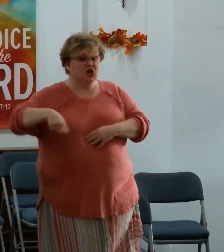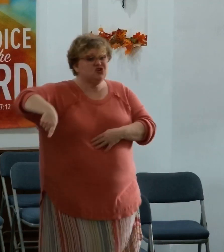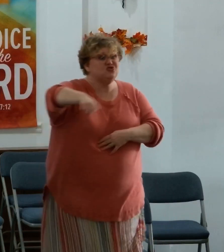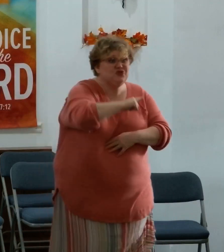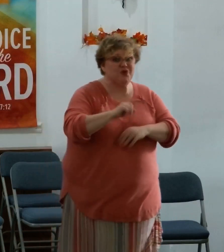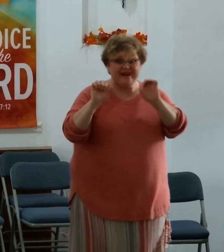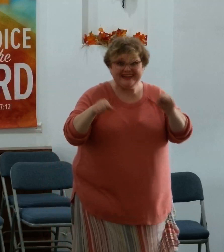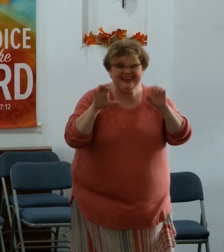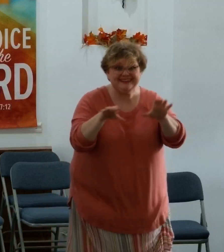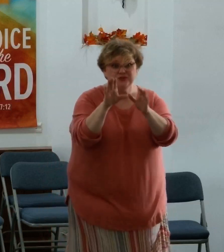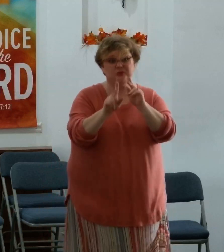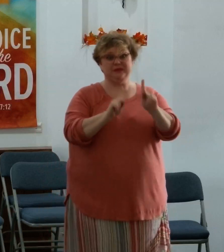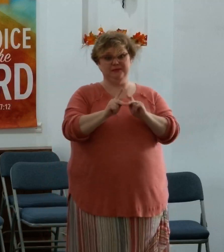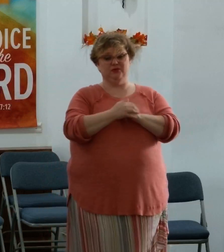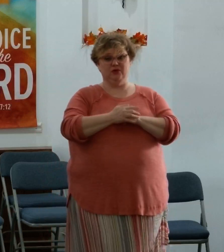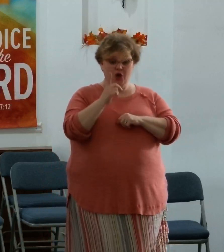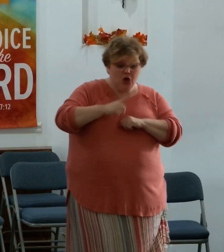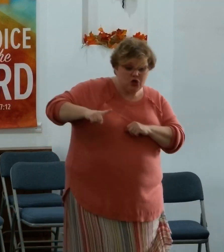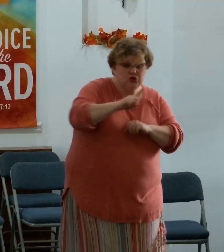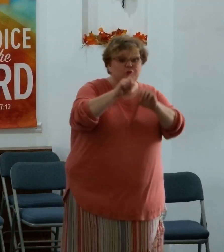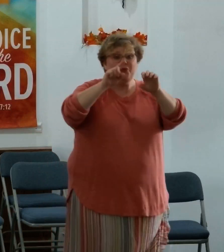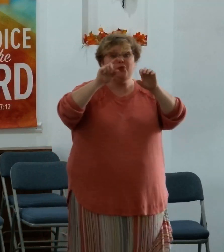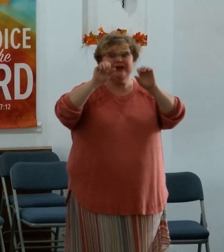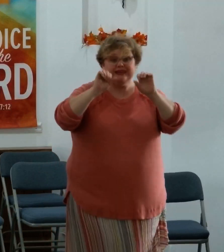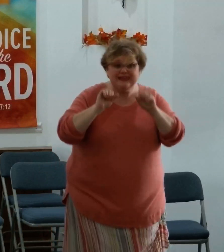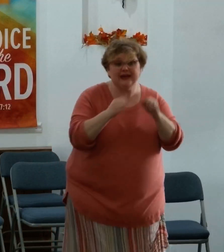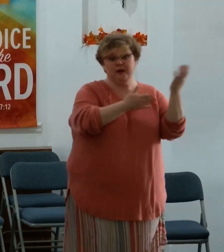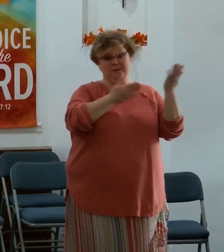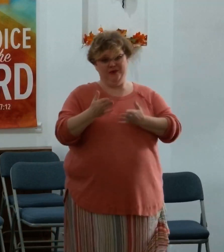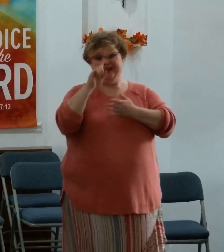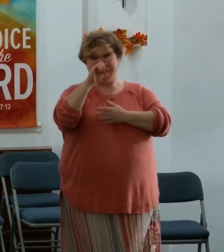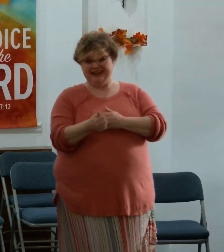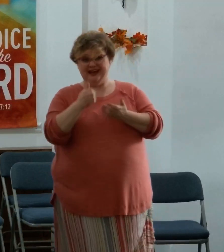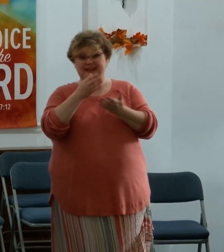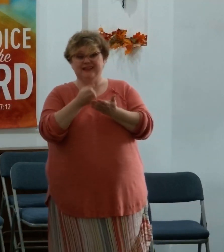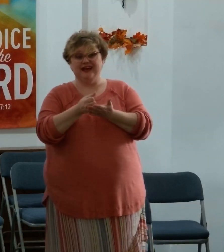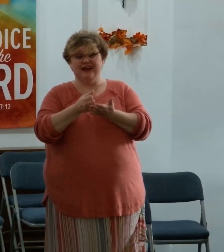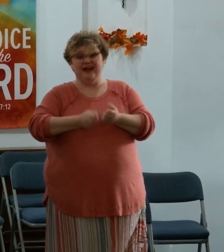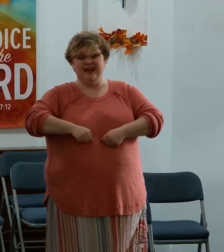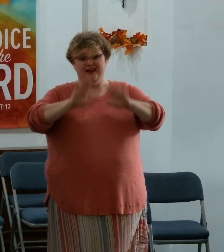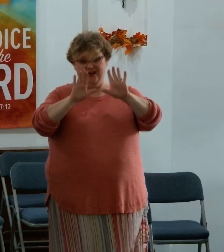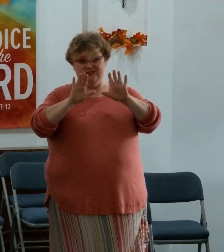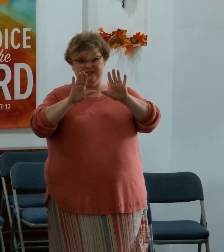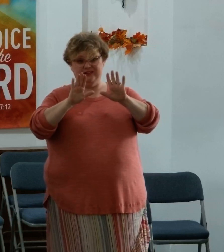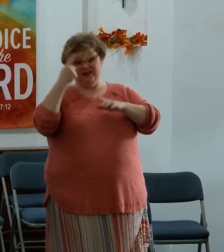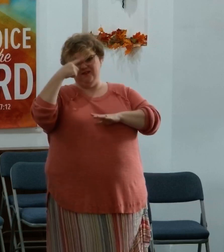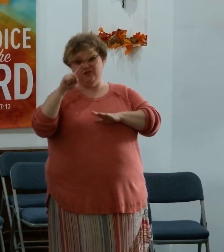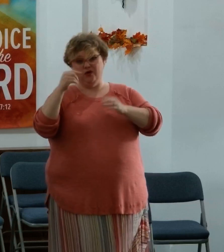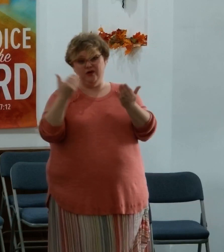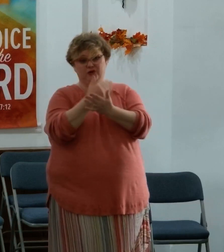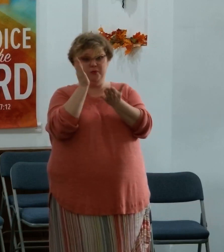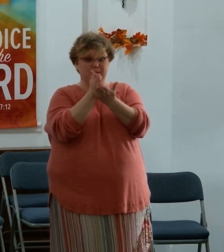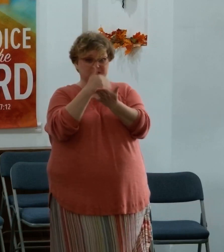people. You will get to bring your tithes and offerings to fund this new budget that will be